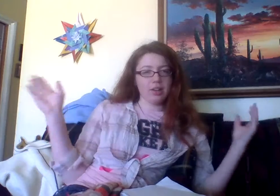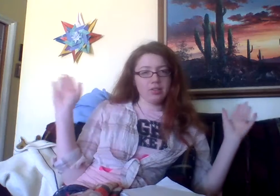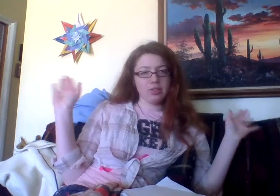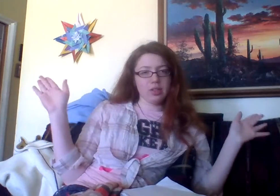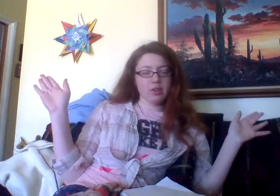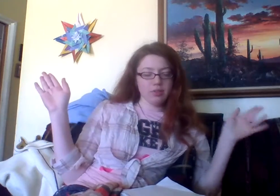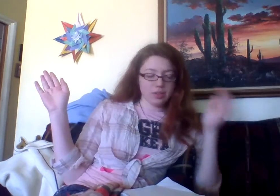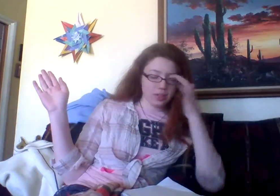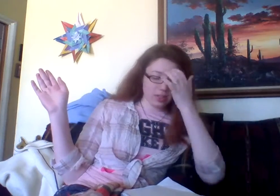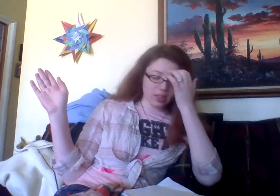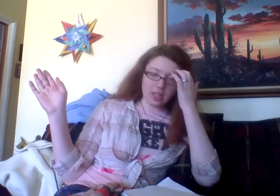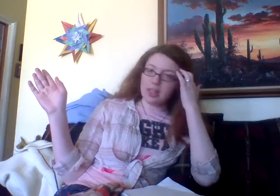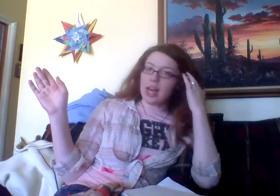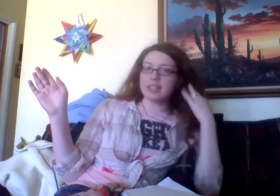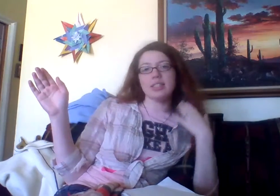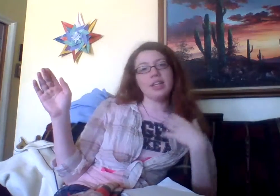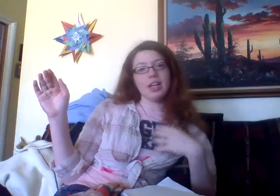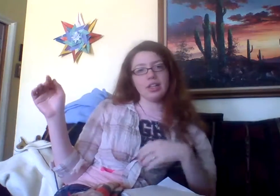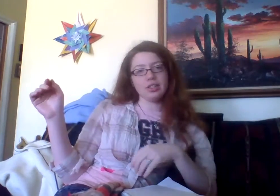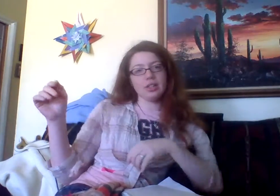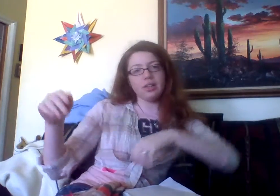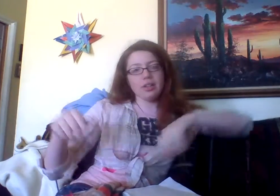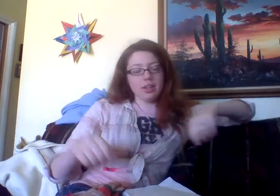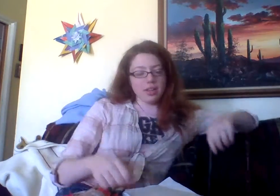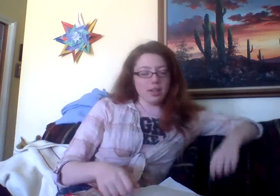those don'ts. That's negation.